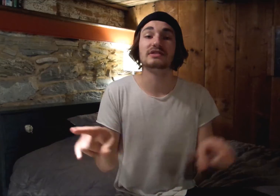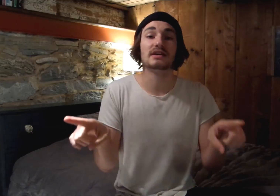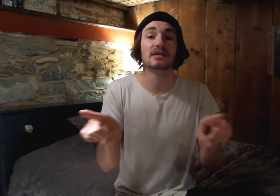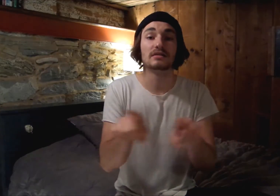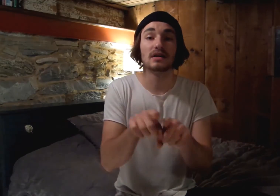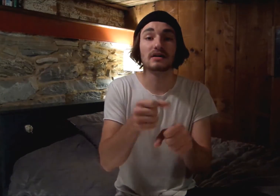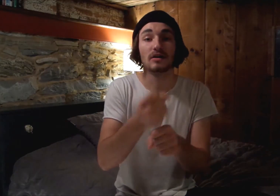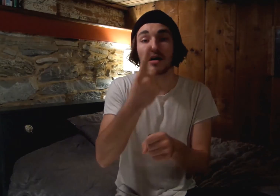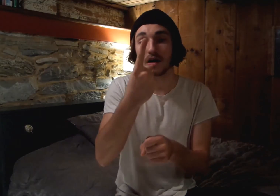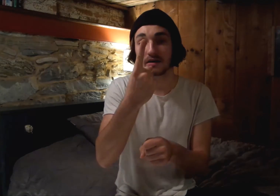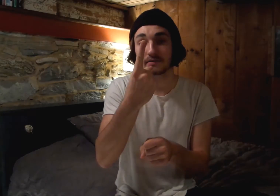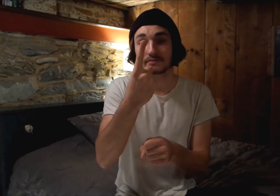said like God.